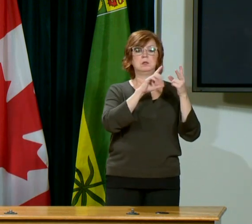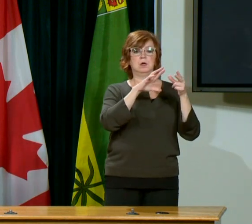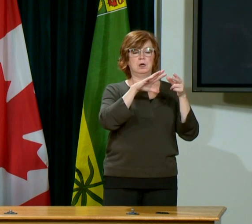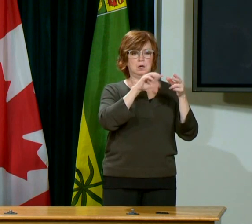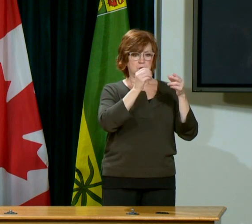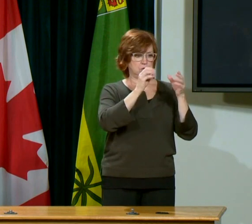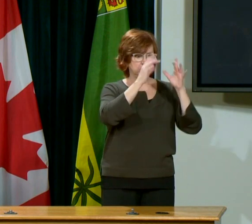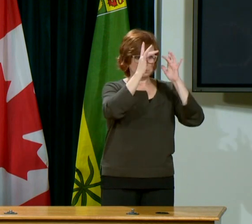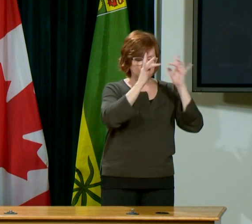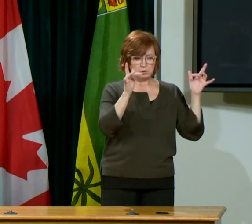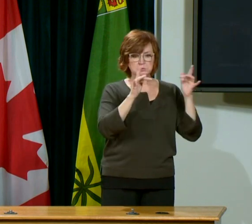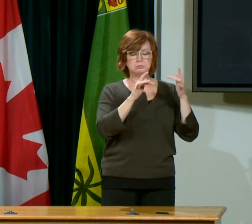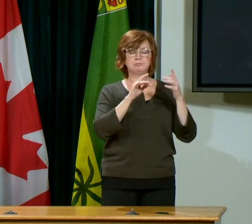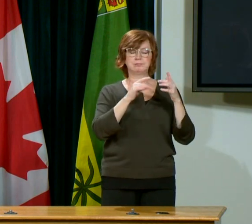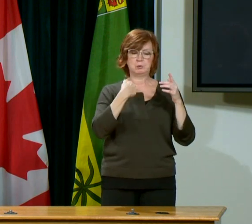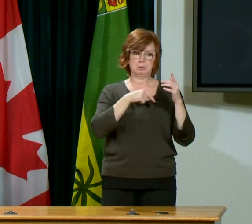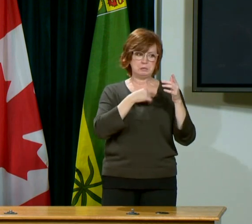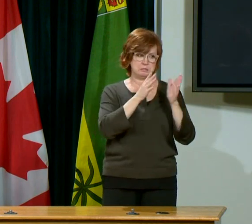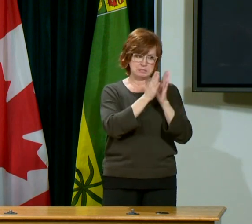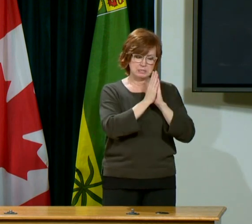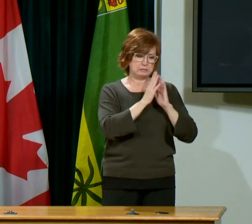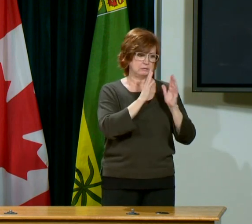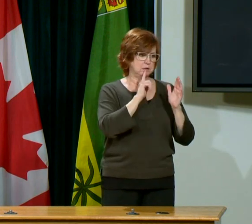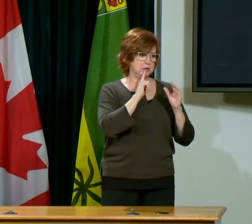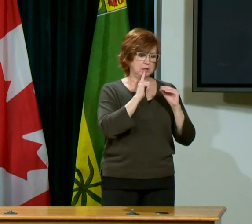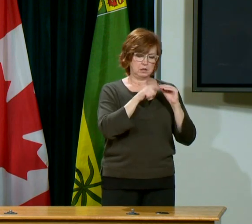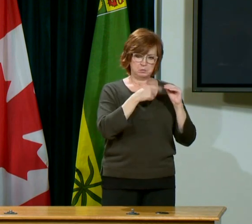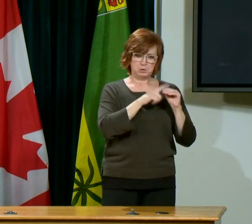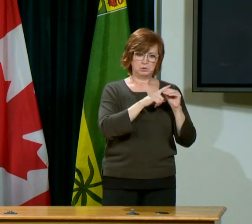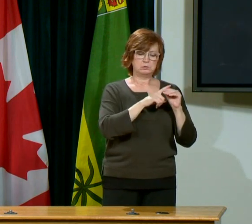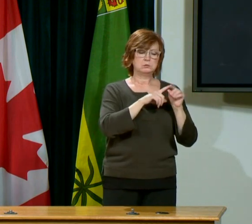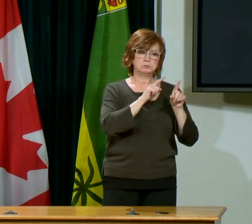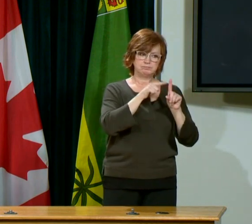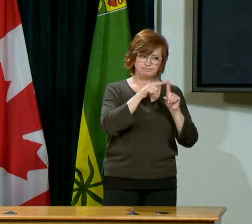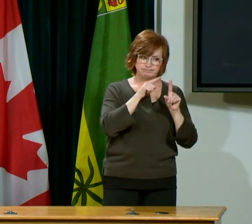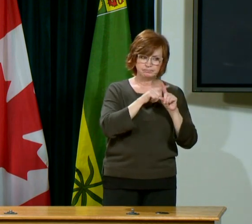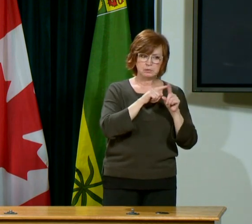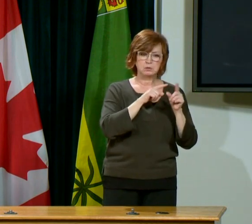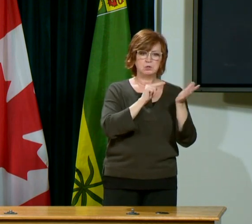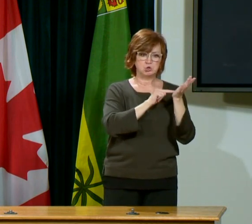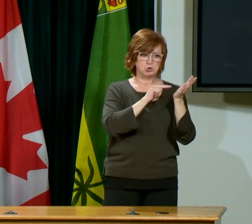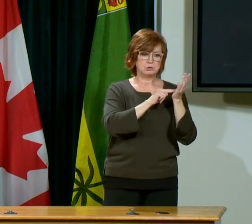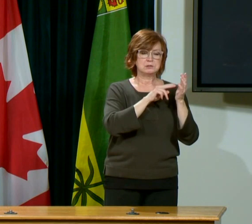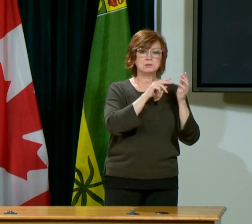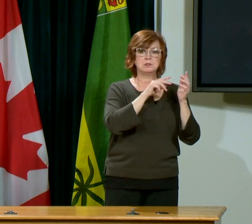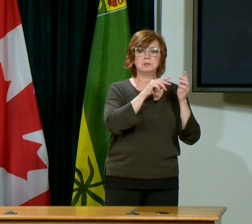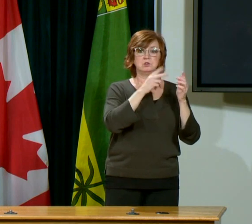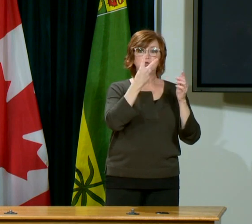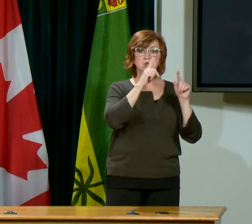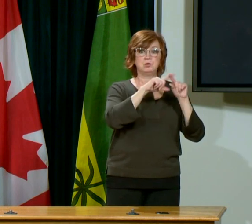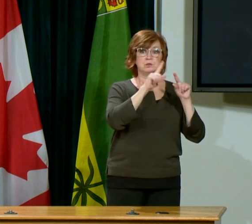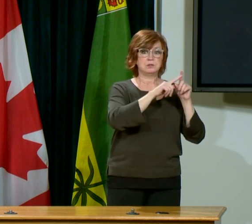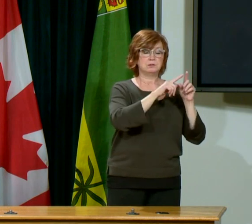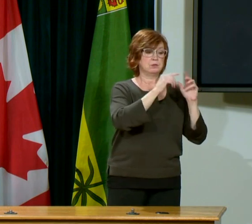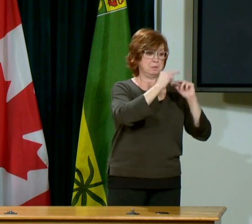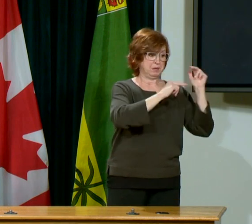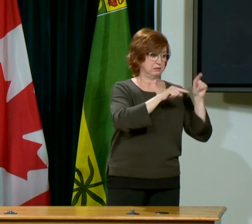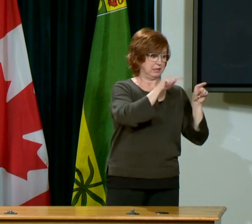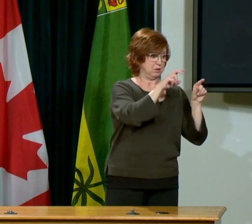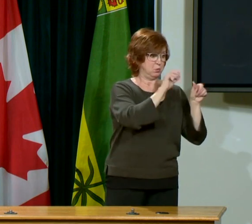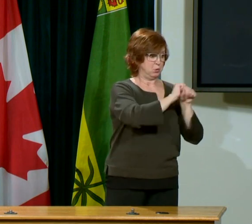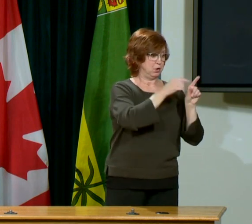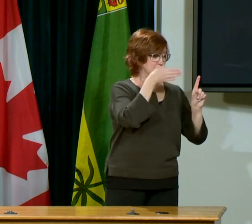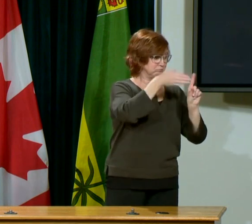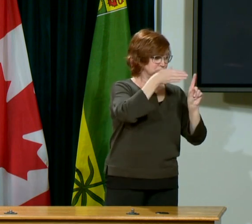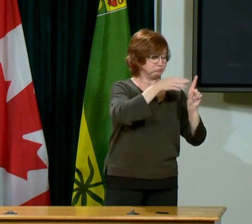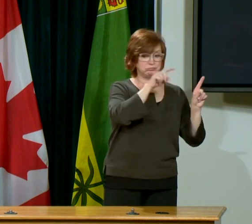facility, particularly in long-term care, but this is not unique to long-term care. That work is ongoing, and we hope to have strategies in